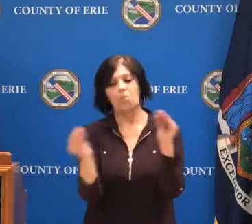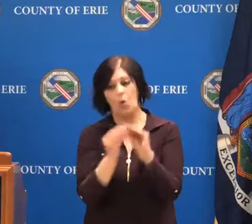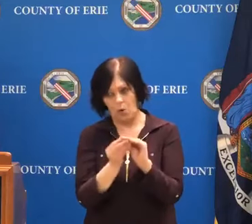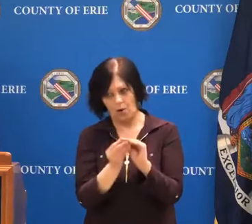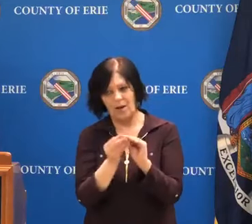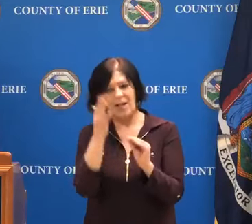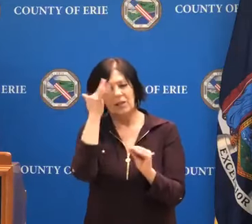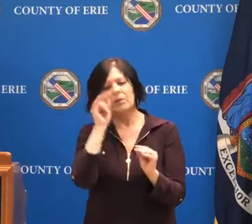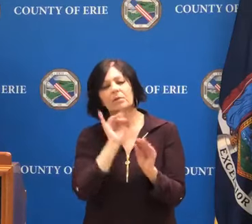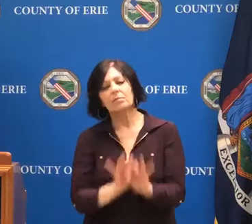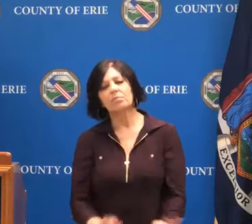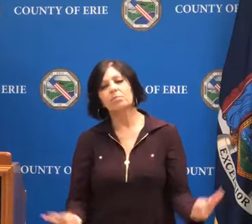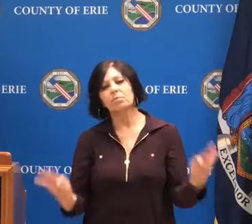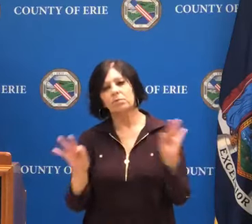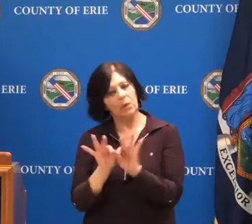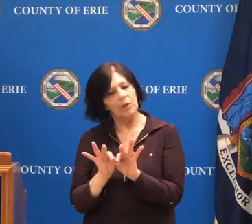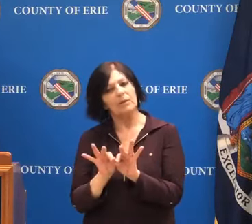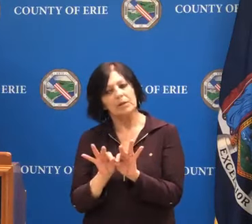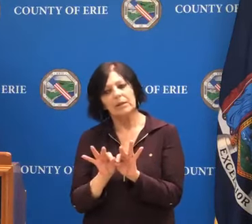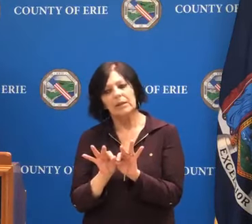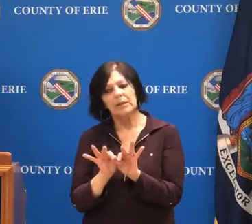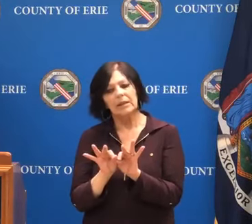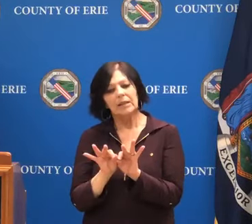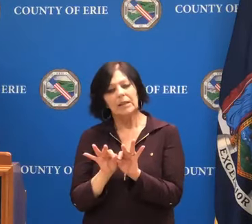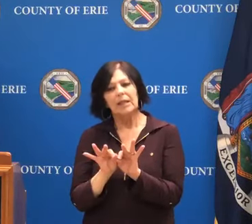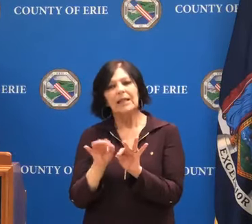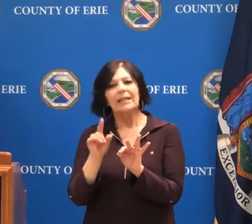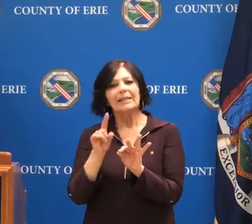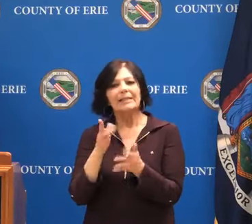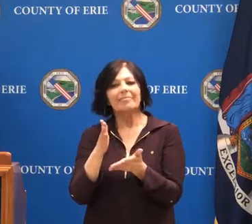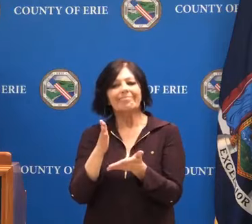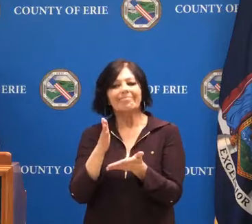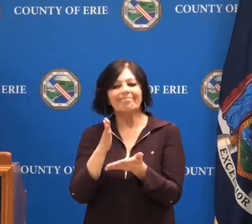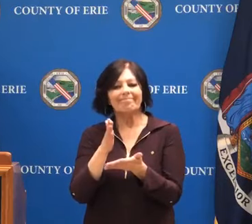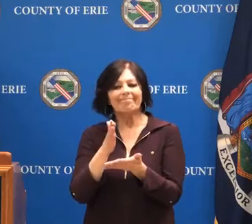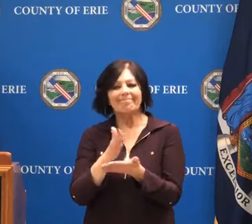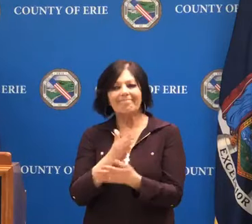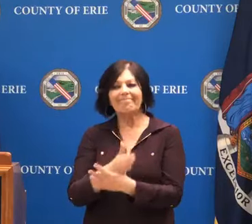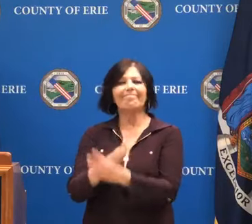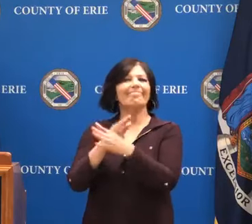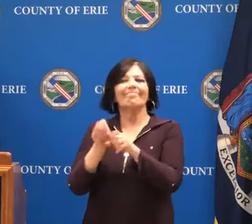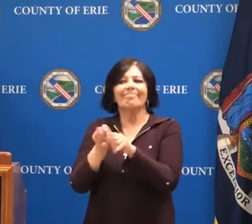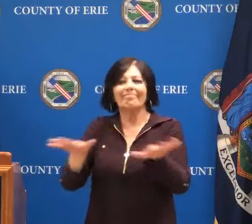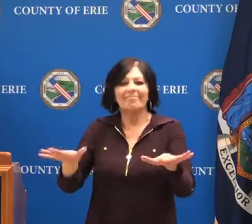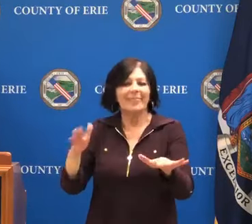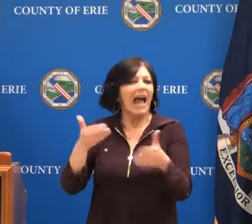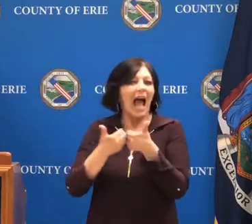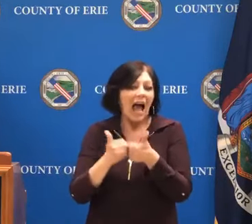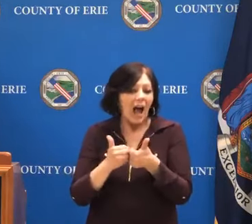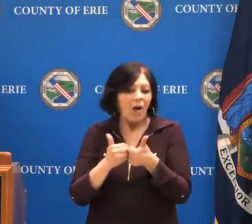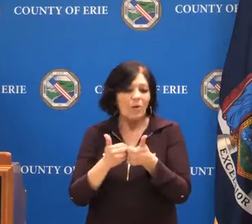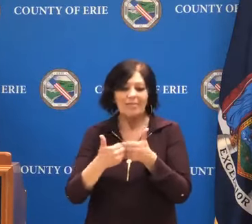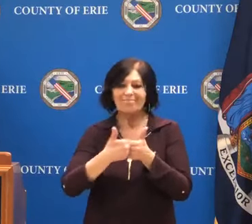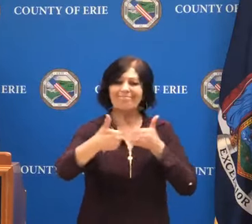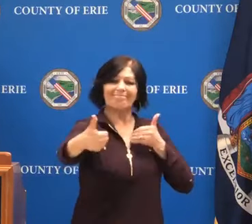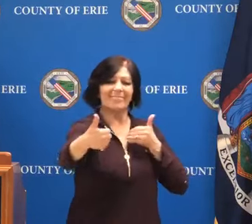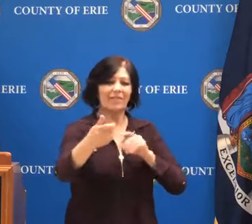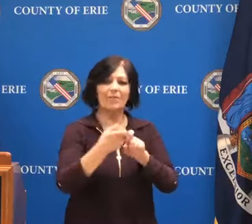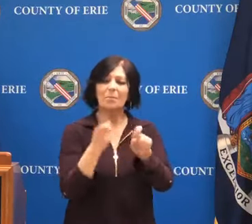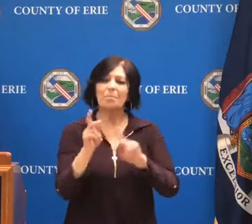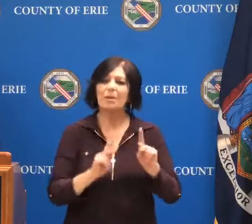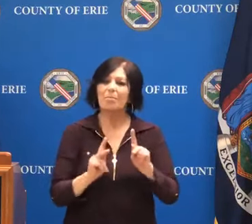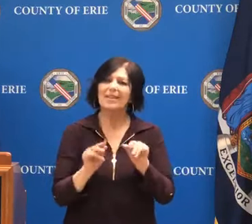why it's really important to break that chain of transmission by enhancing our physical distancing and